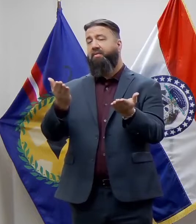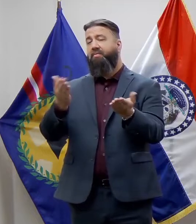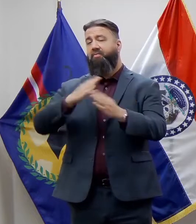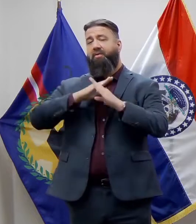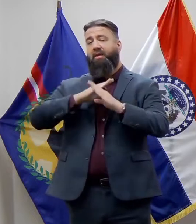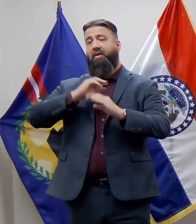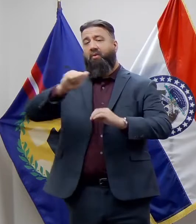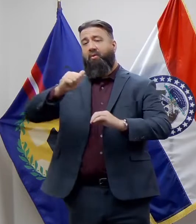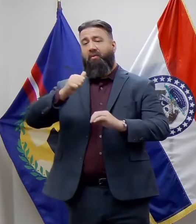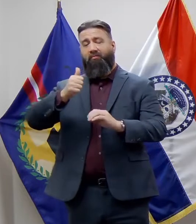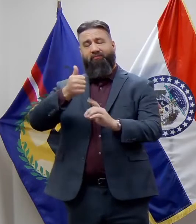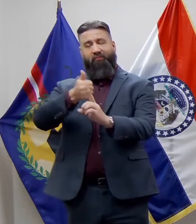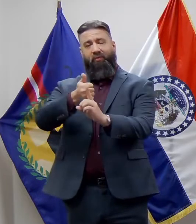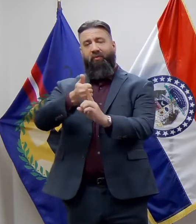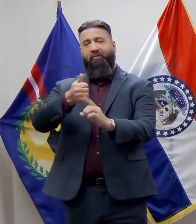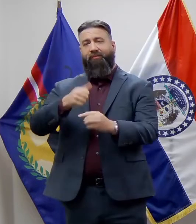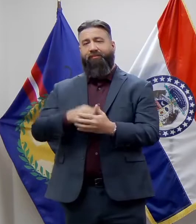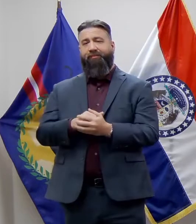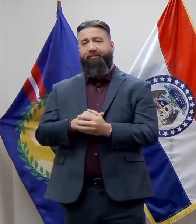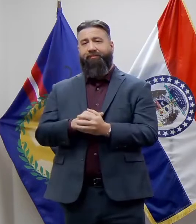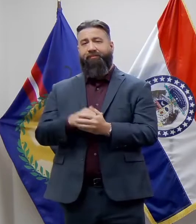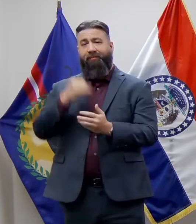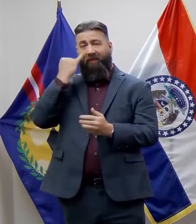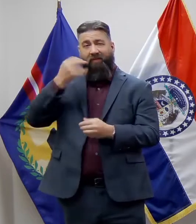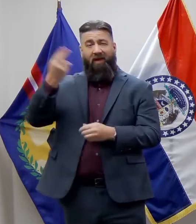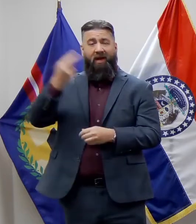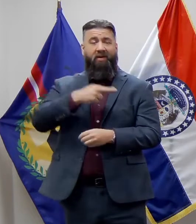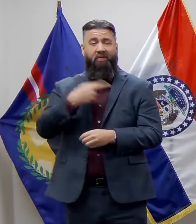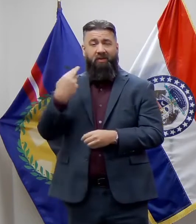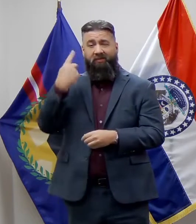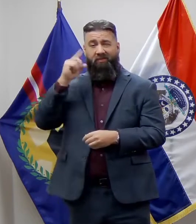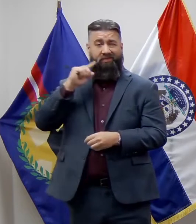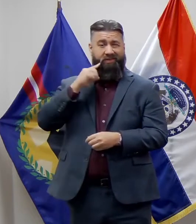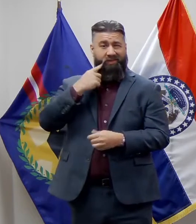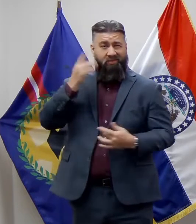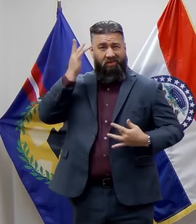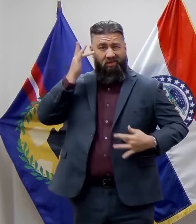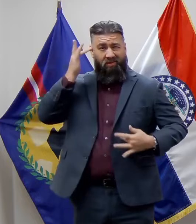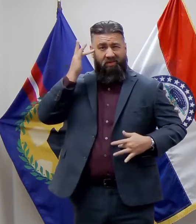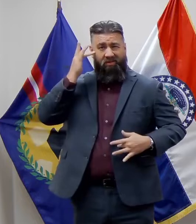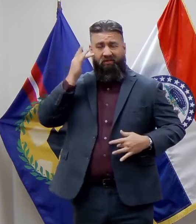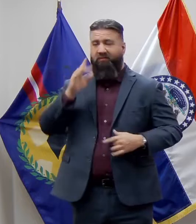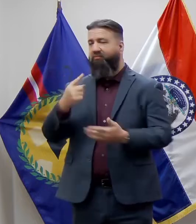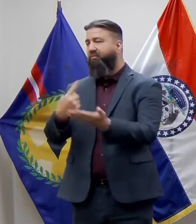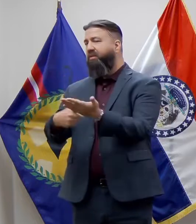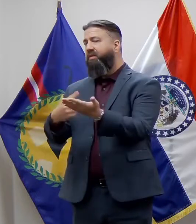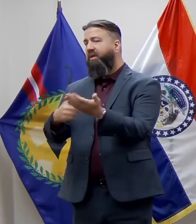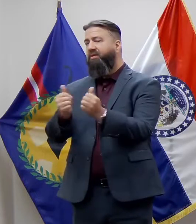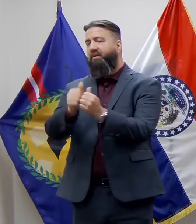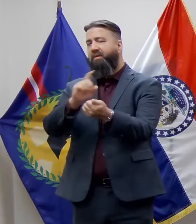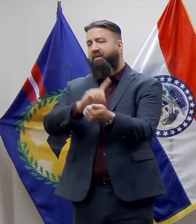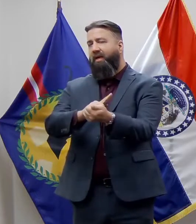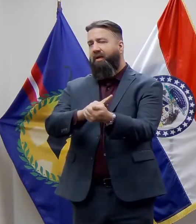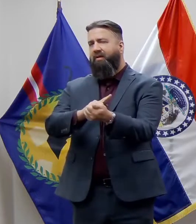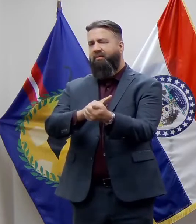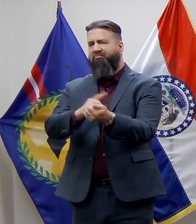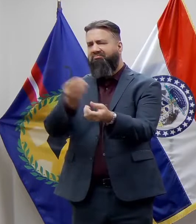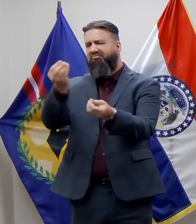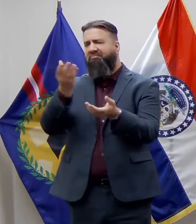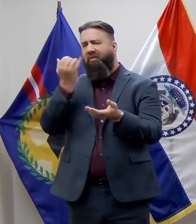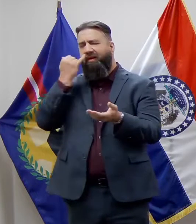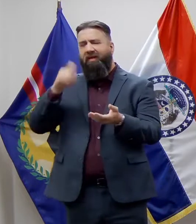your circumstances. If you're at high risk for severe illness, talk to your healthcare provider about whether you need to wear a mask and to take